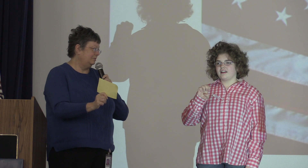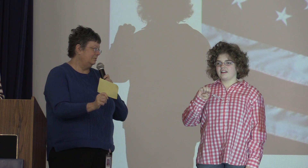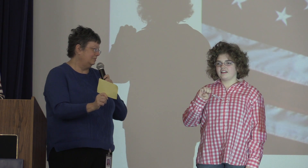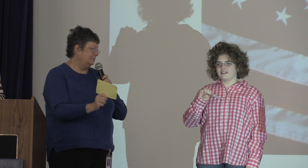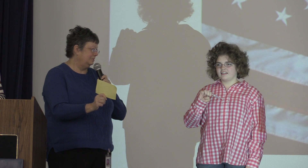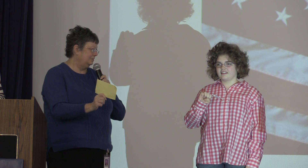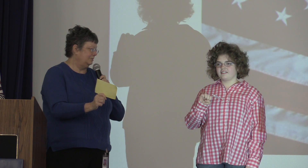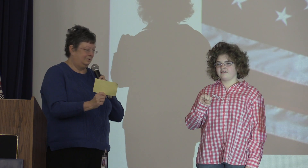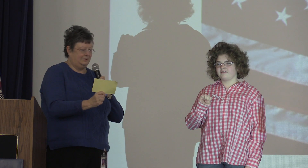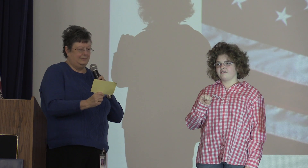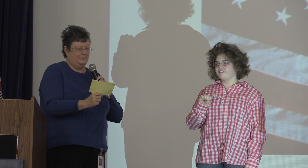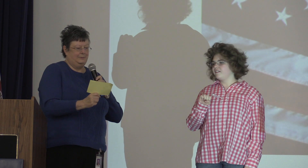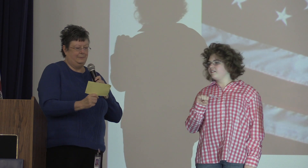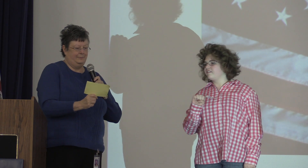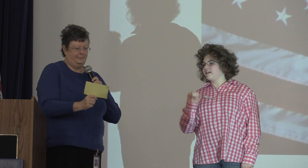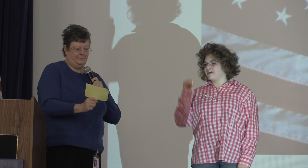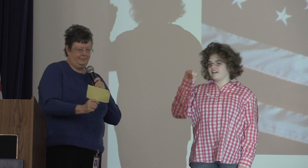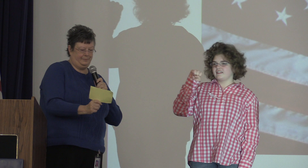Phillips.